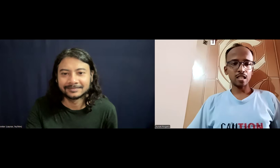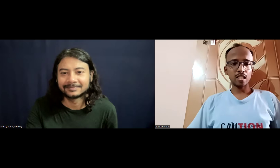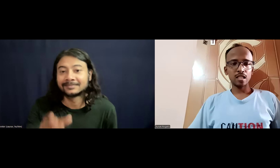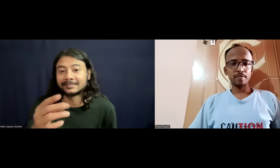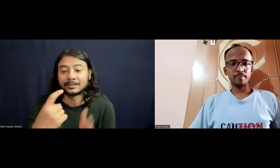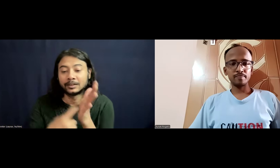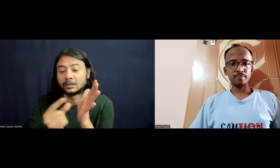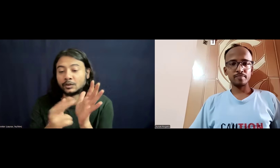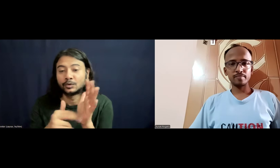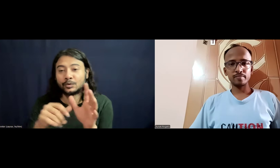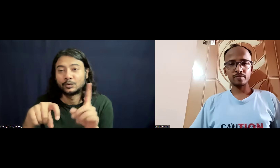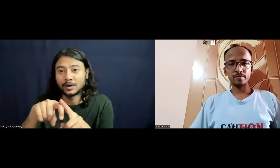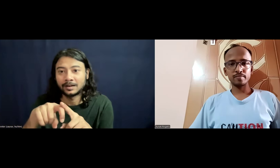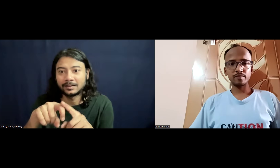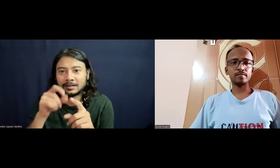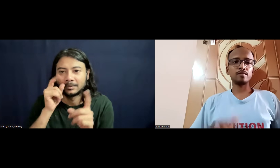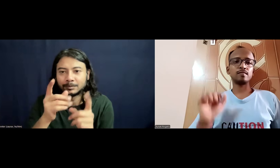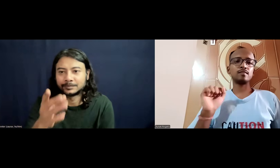Gunak,